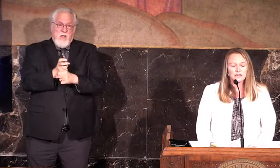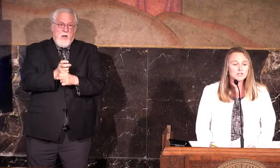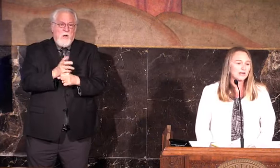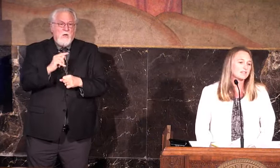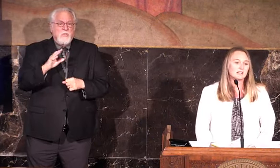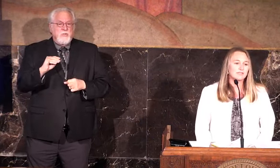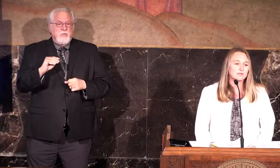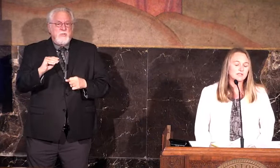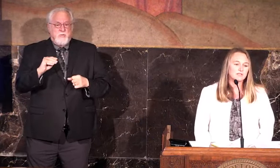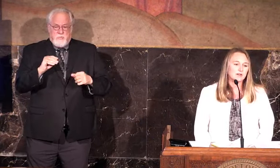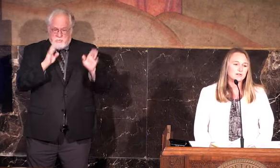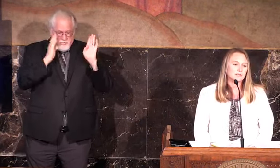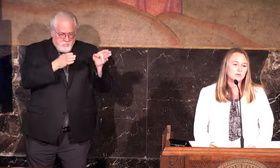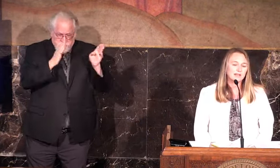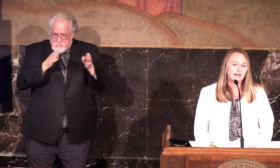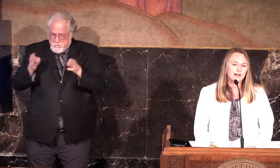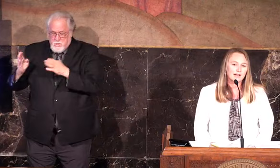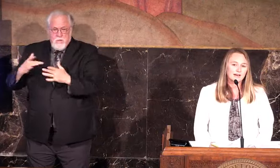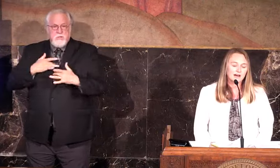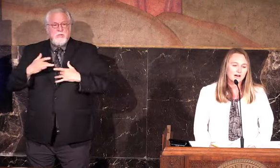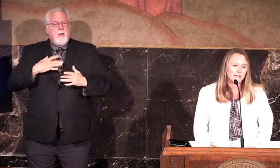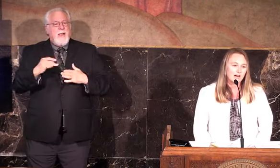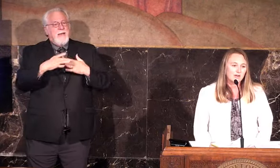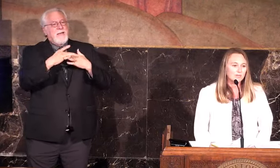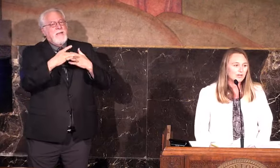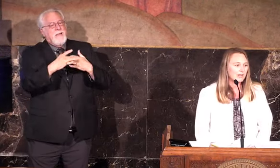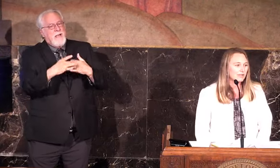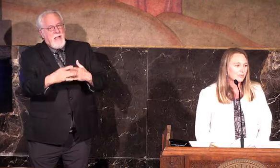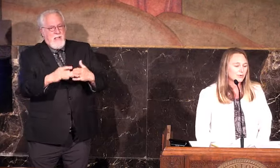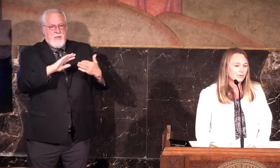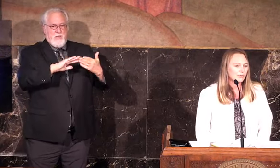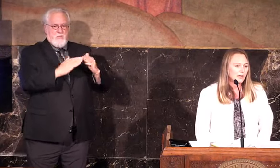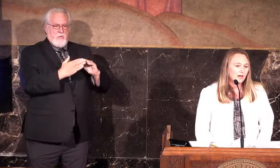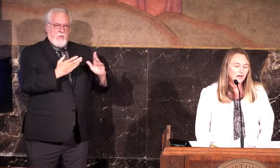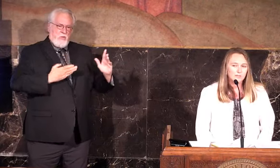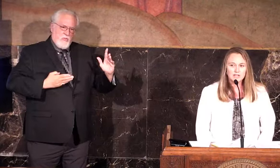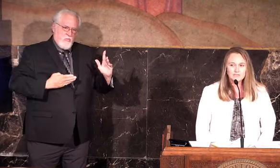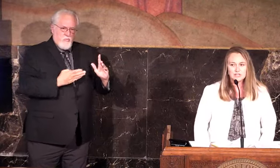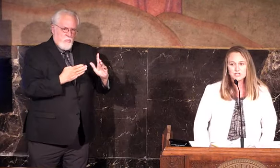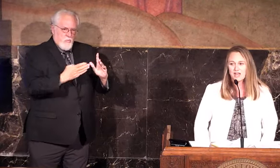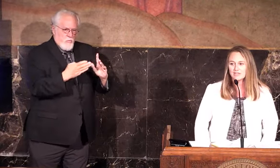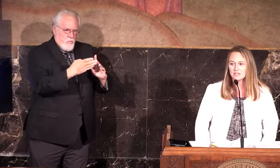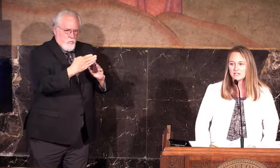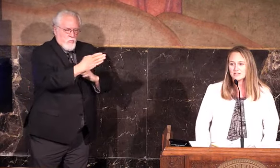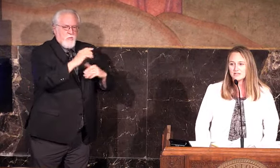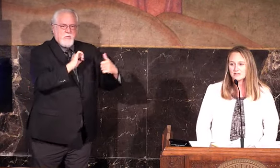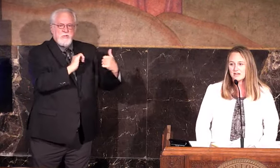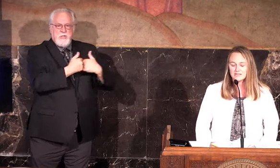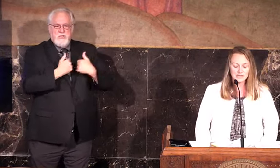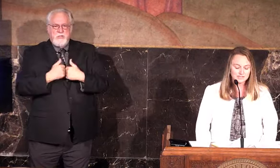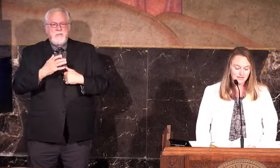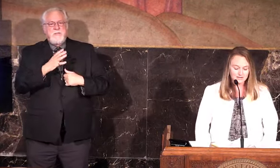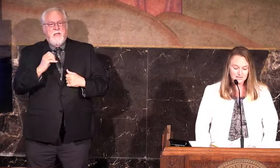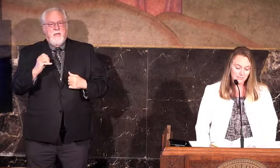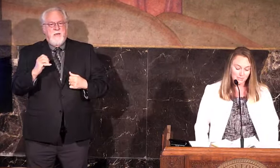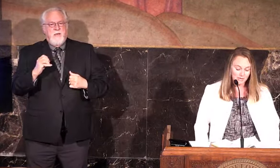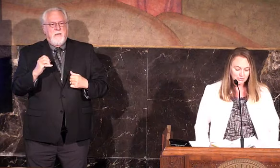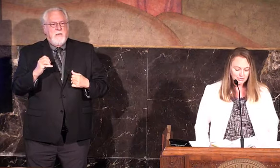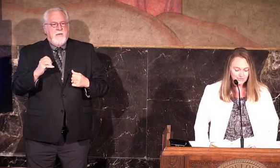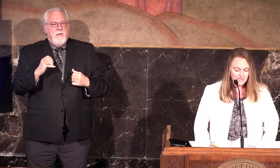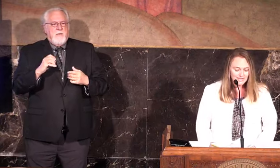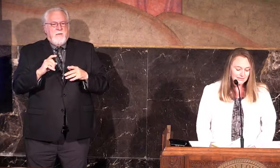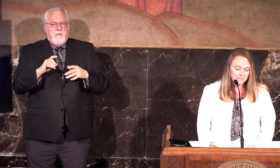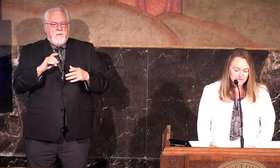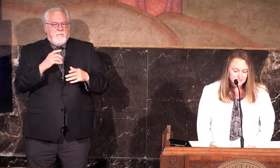to address all of those concerns and really guide our community through all of these challenges and things that pop